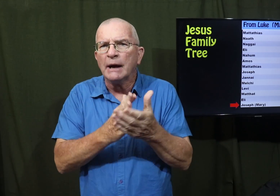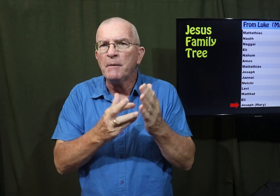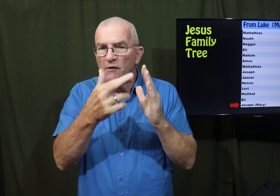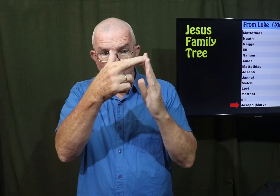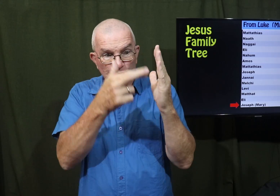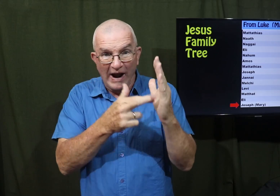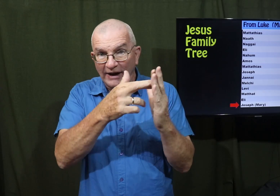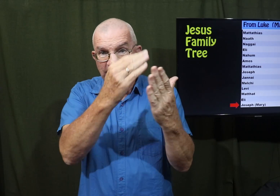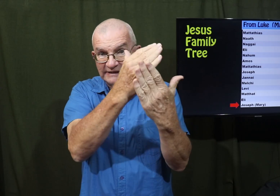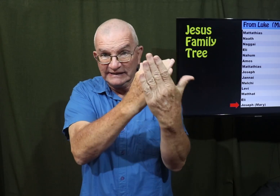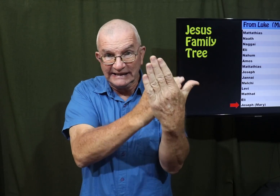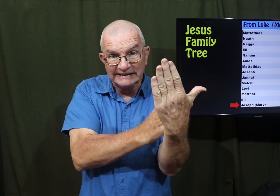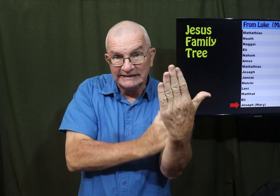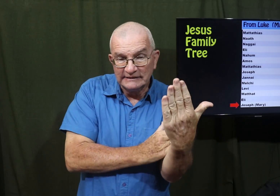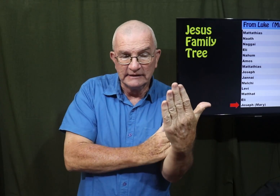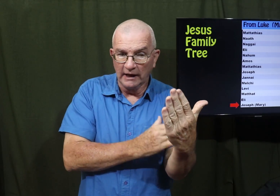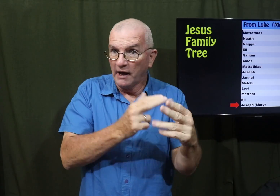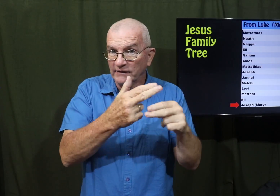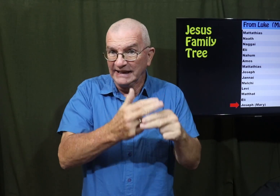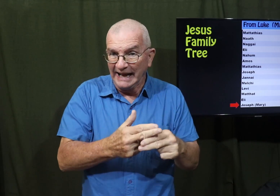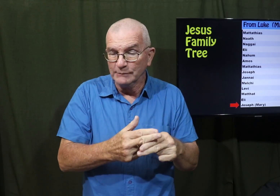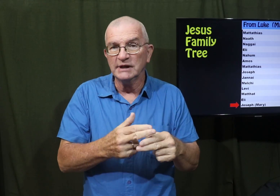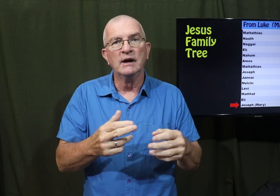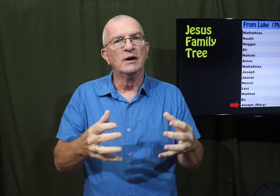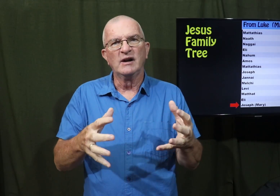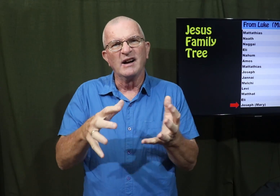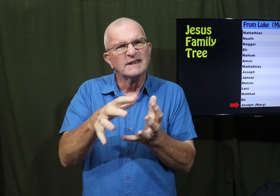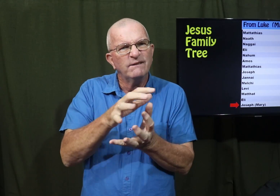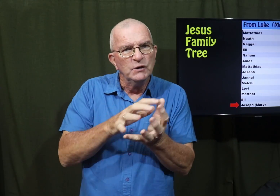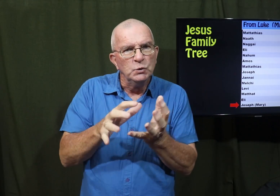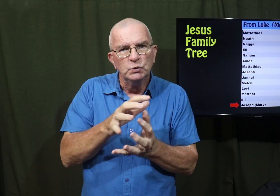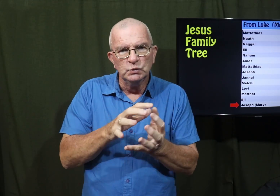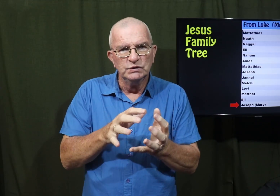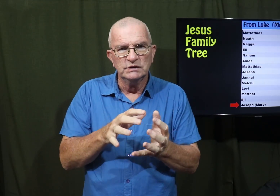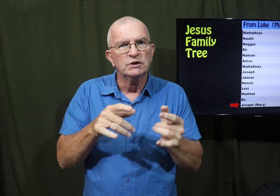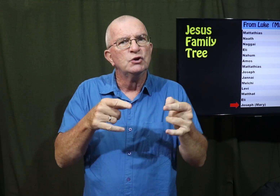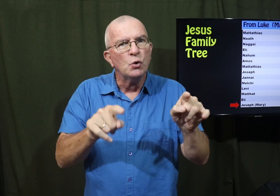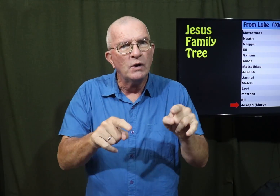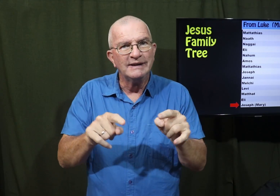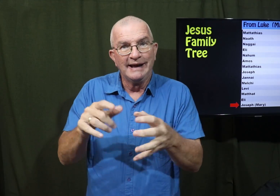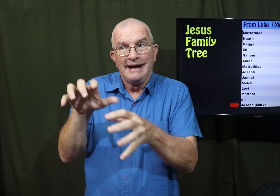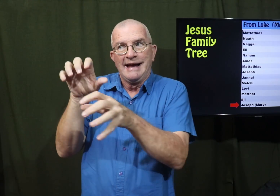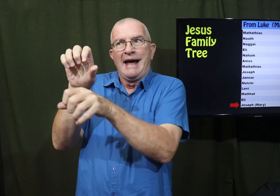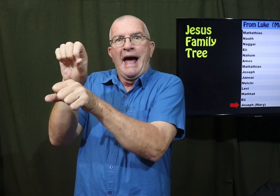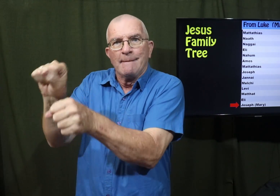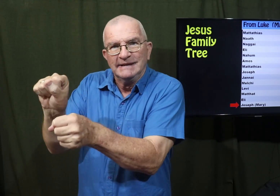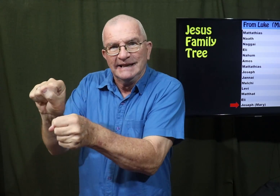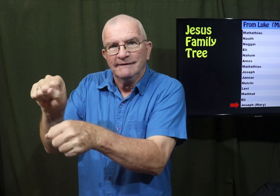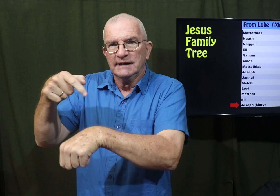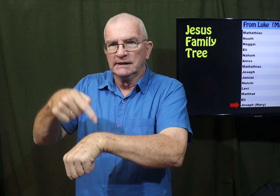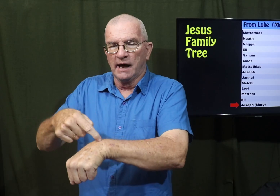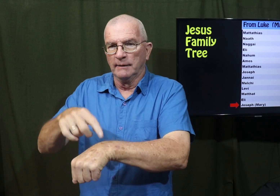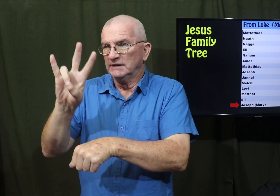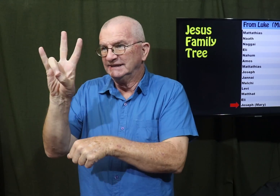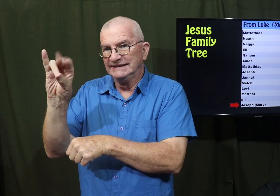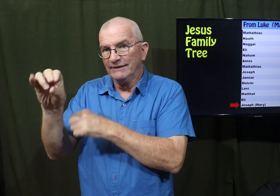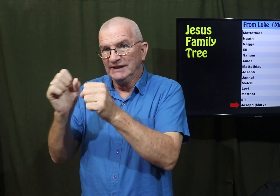sure because the records of the names were a little confused during the captivity